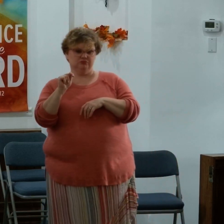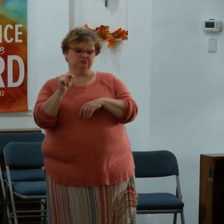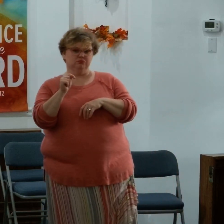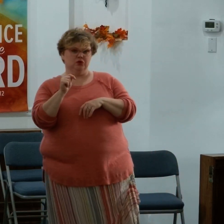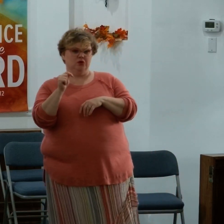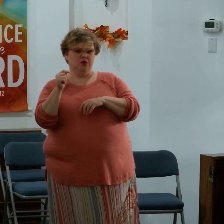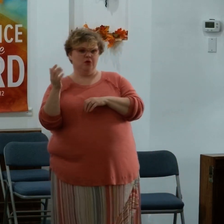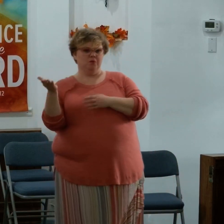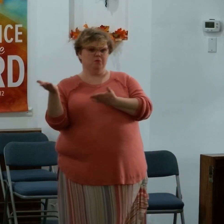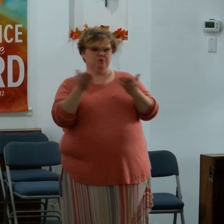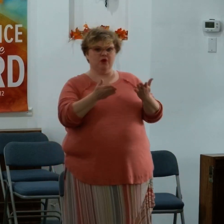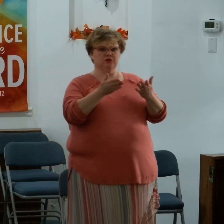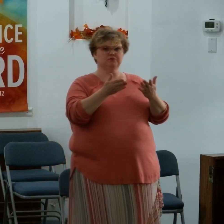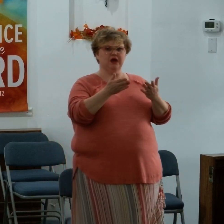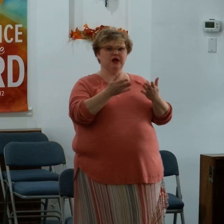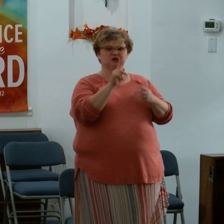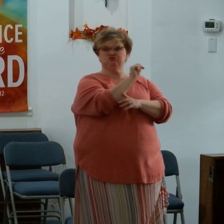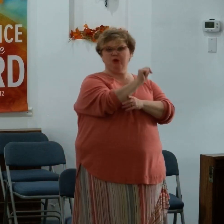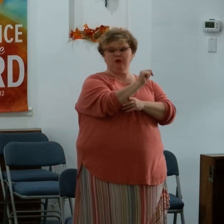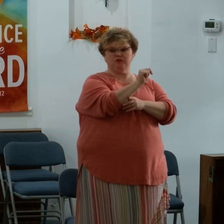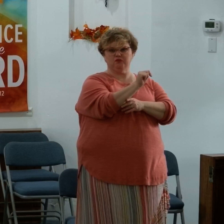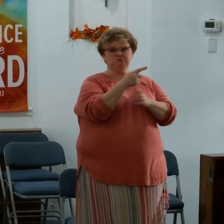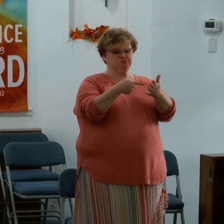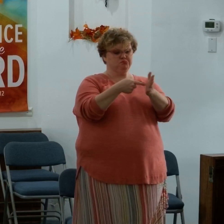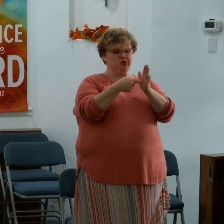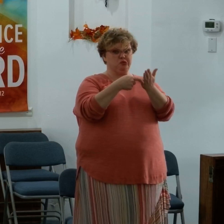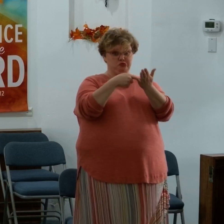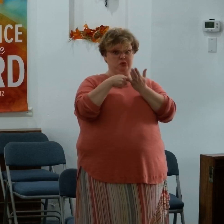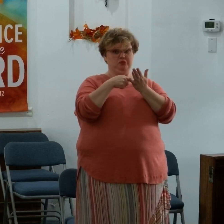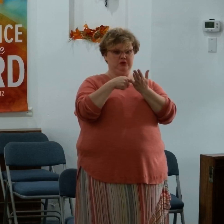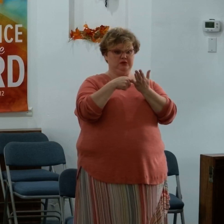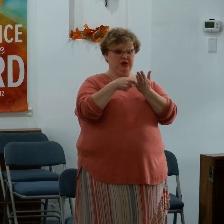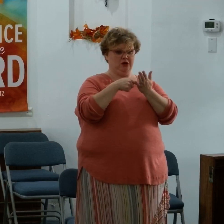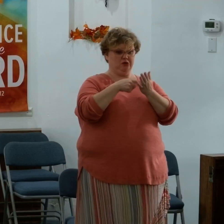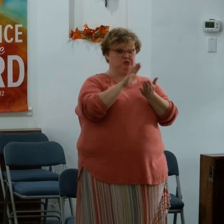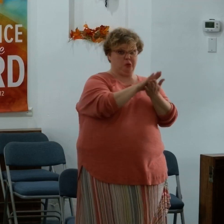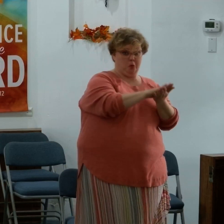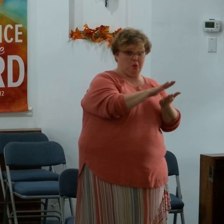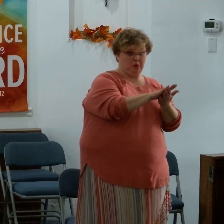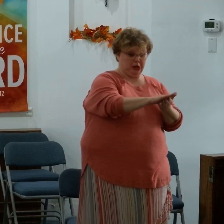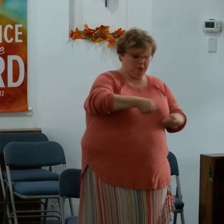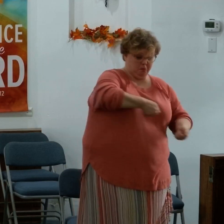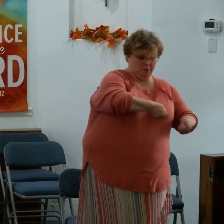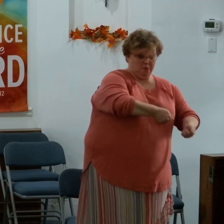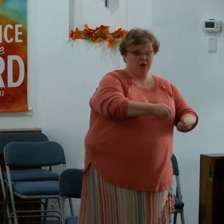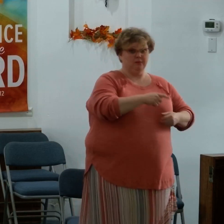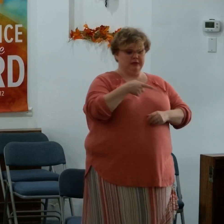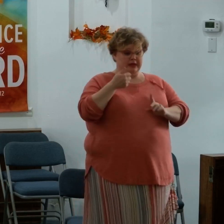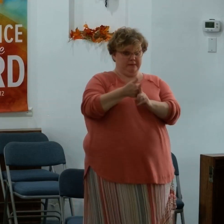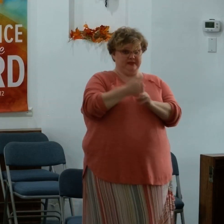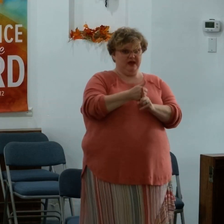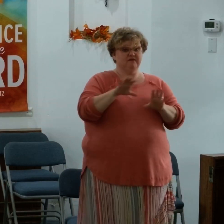in the latrine, and he rolled up his sleeves and showed us how to scrub a toilet and how to scrub a urinal and how to mop the floor. He himself did that. And he